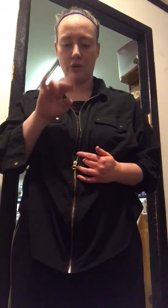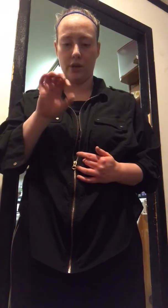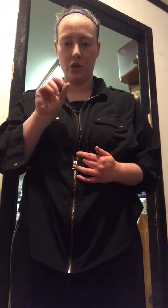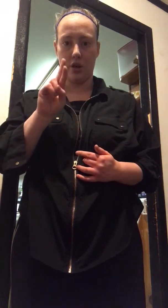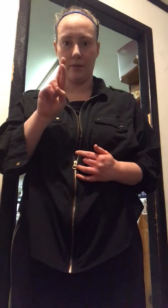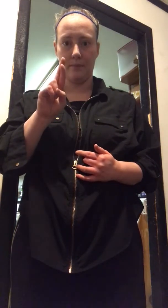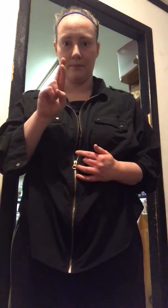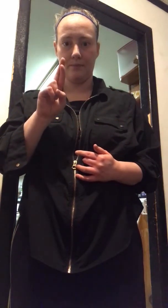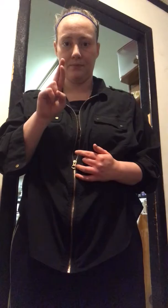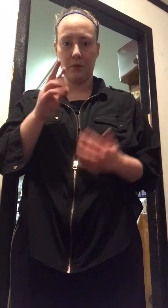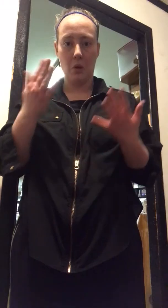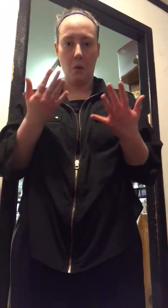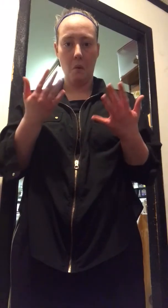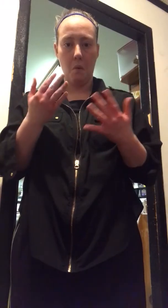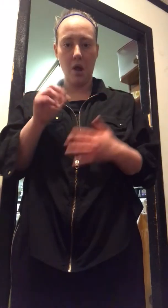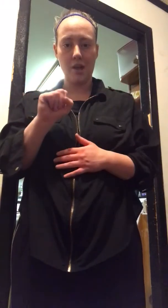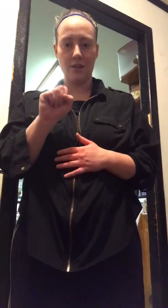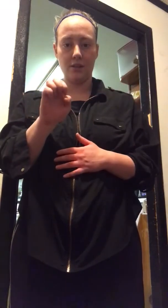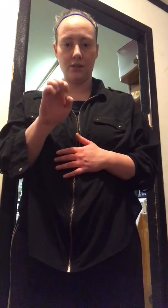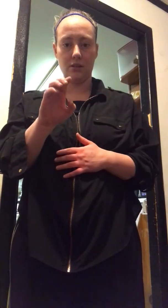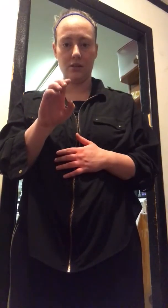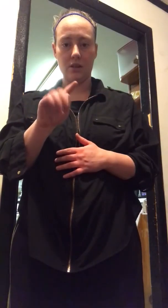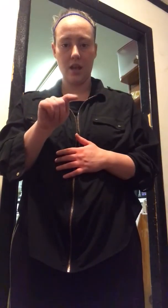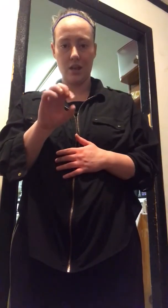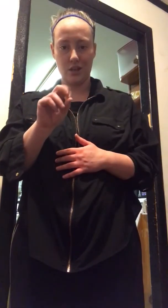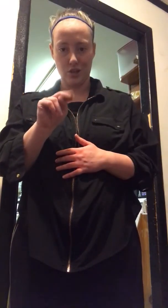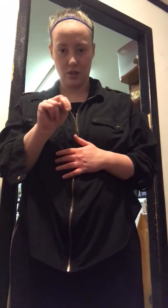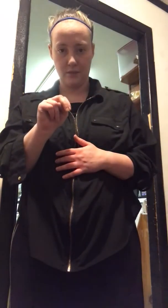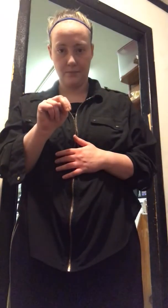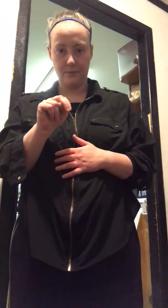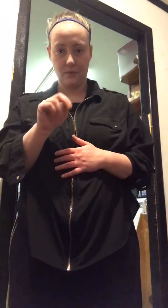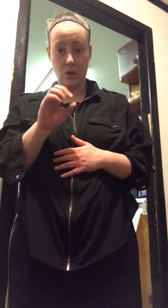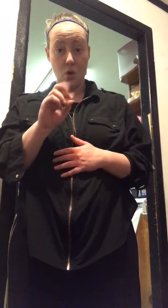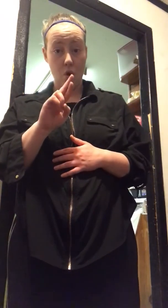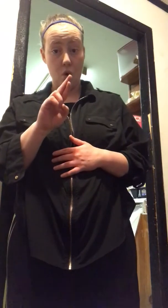What section or plane